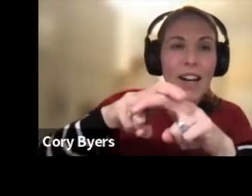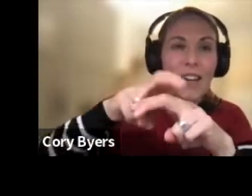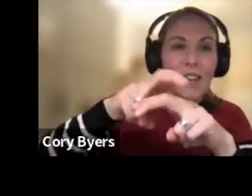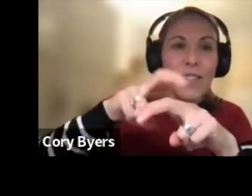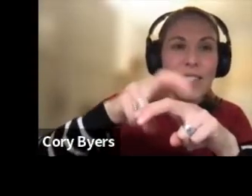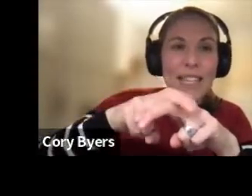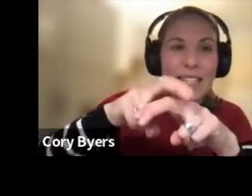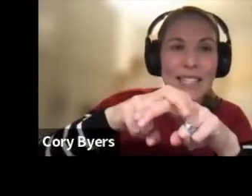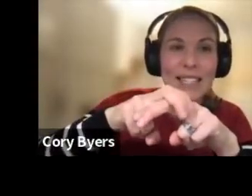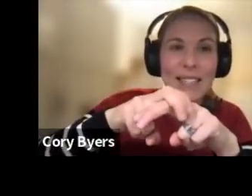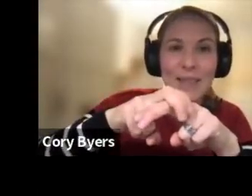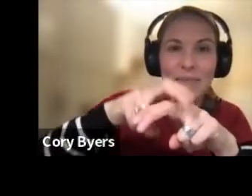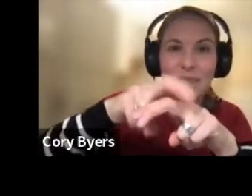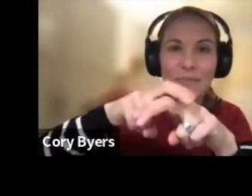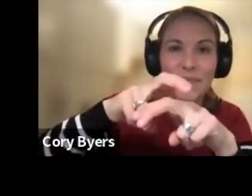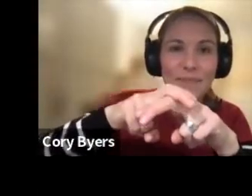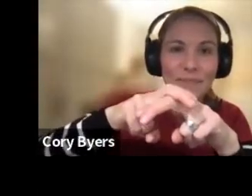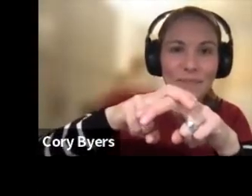chair or sit,